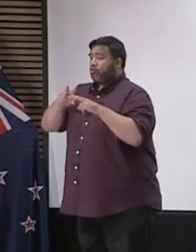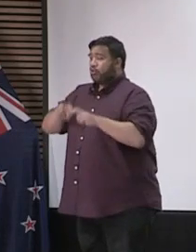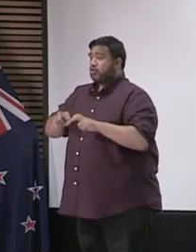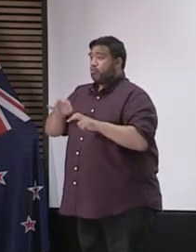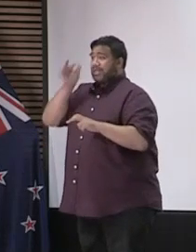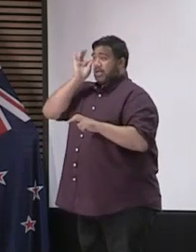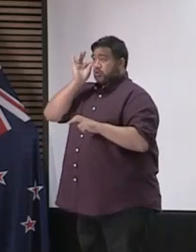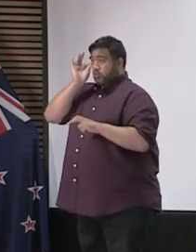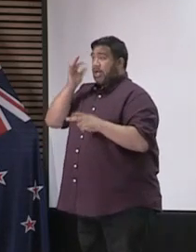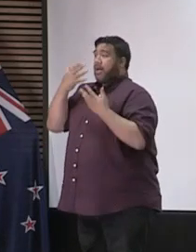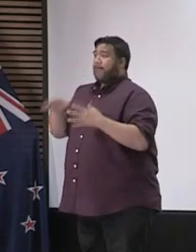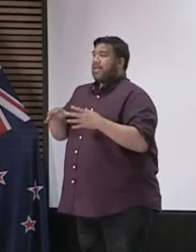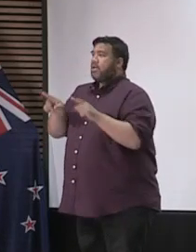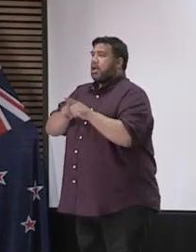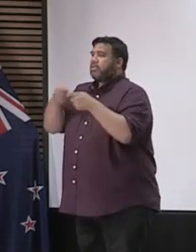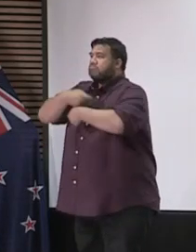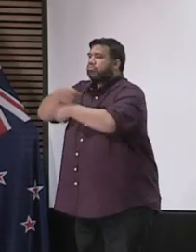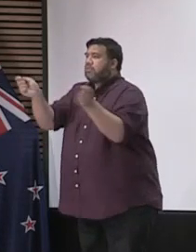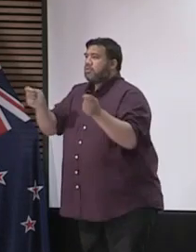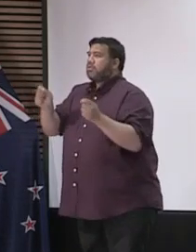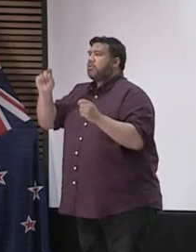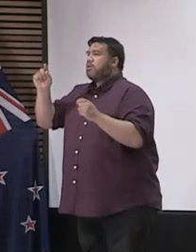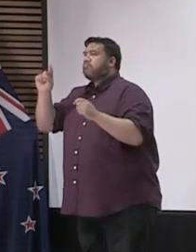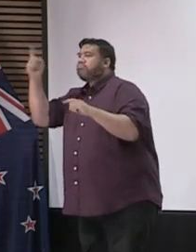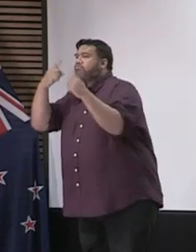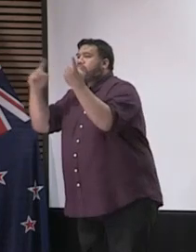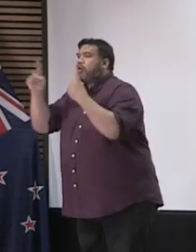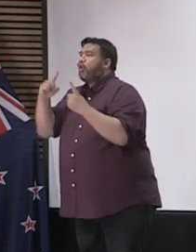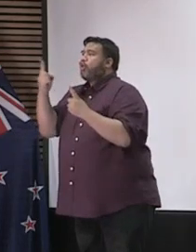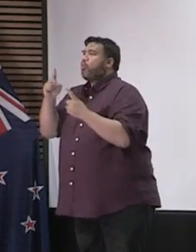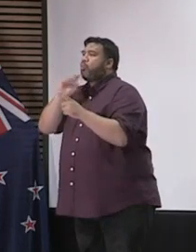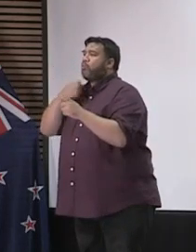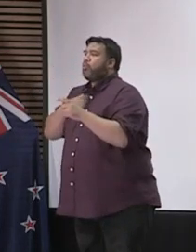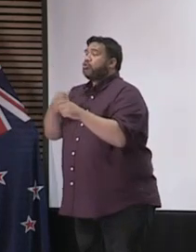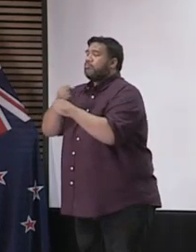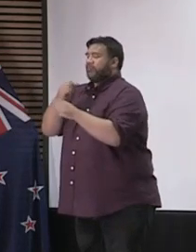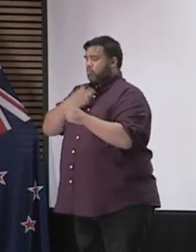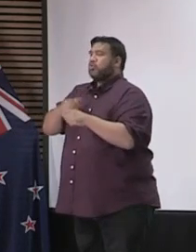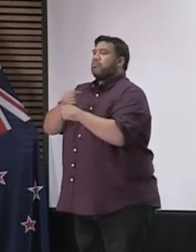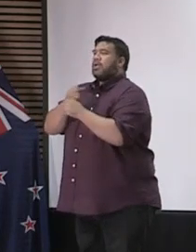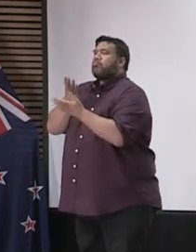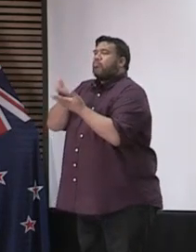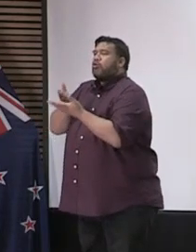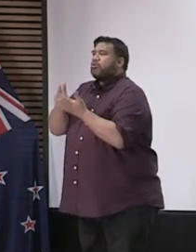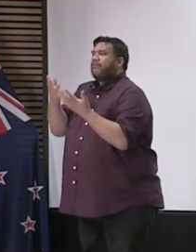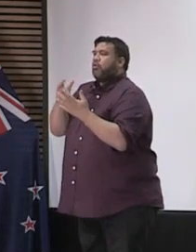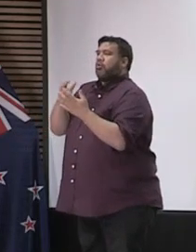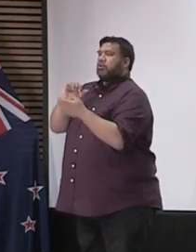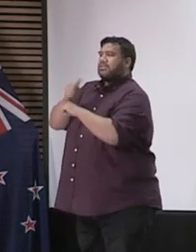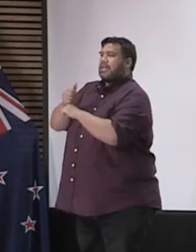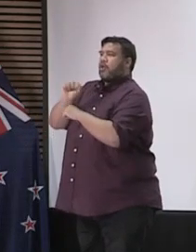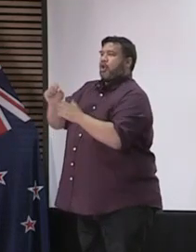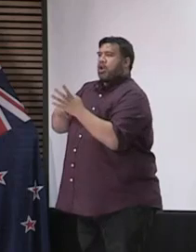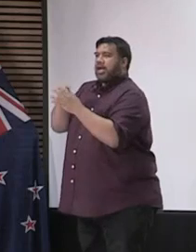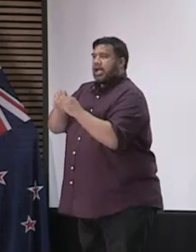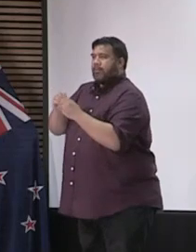for proposals, and I understand that they'll be making announcements later this week on the research that has met their requirements and that they